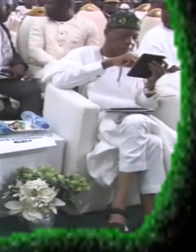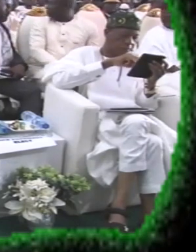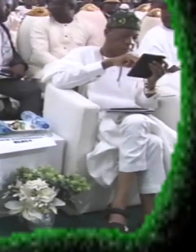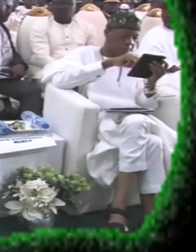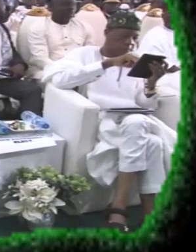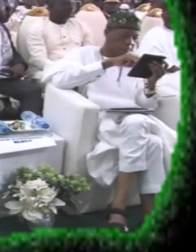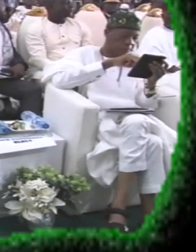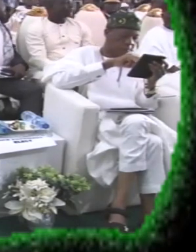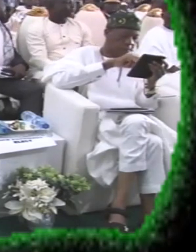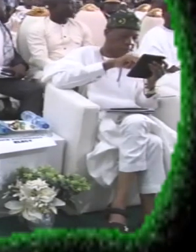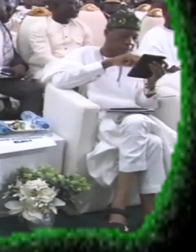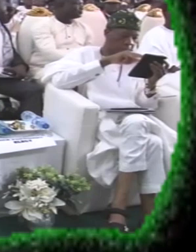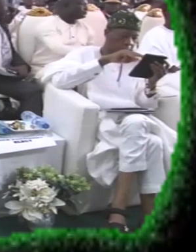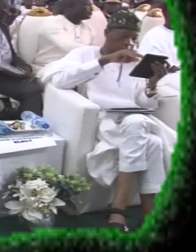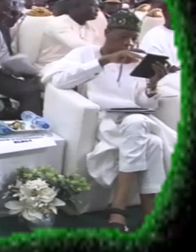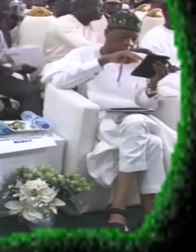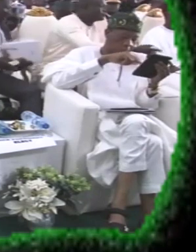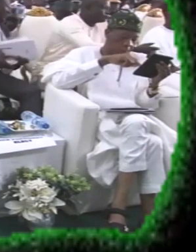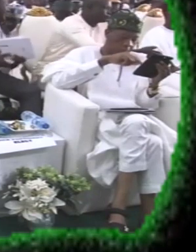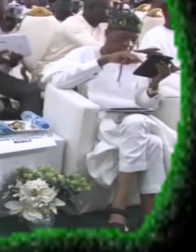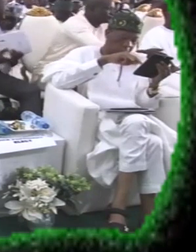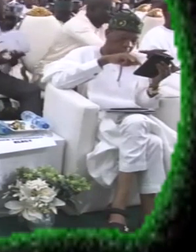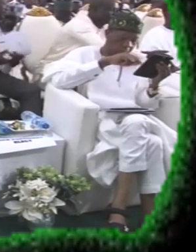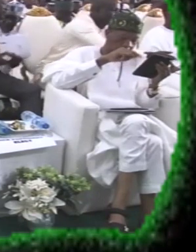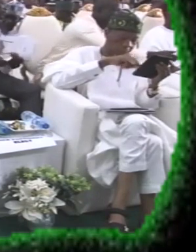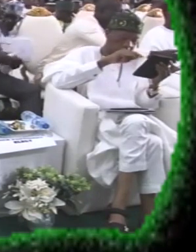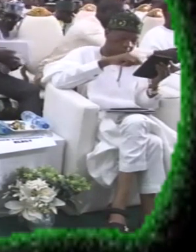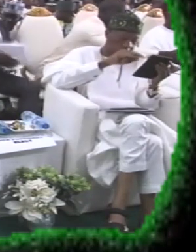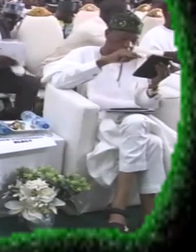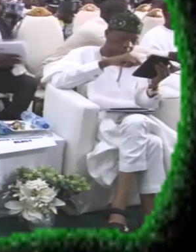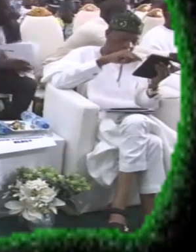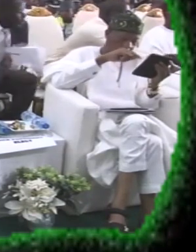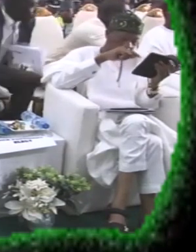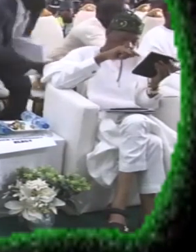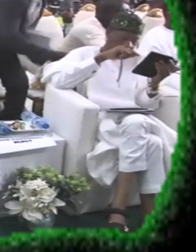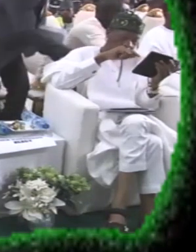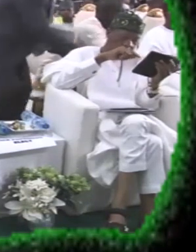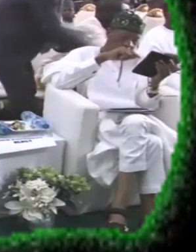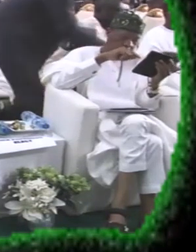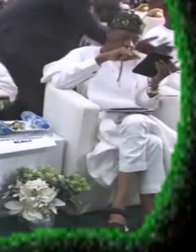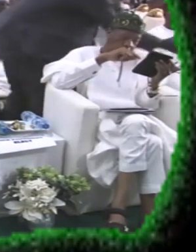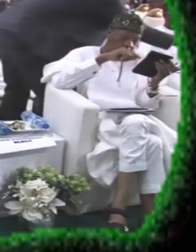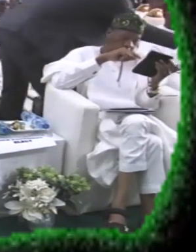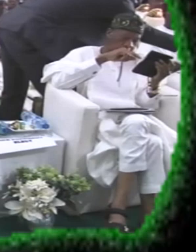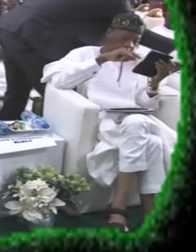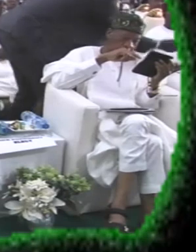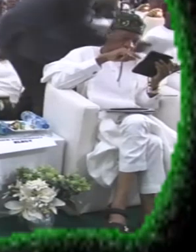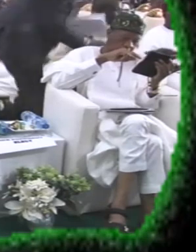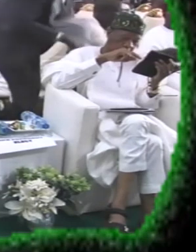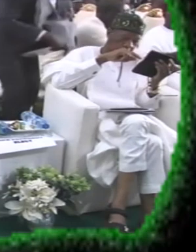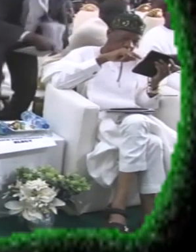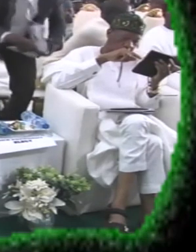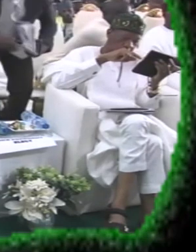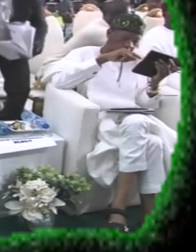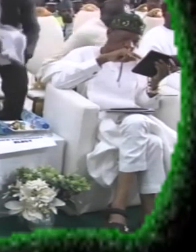Well, we thank the Secretary to Government of Federation for delivering the message of Mr.